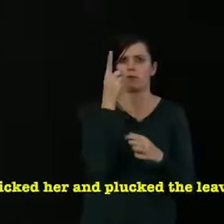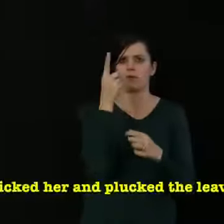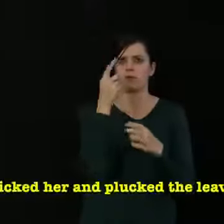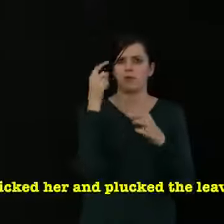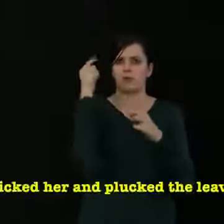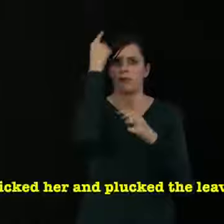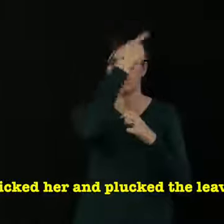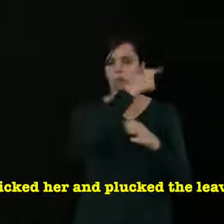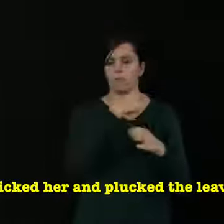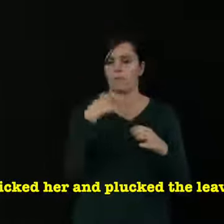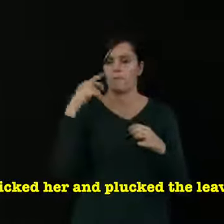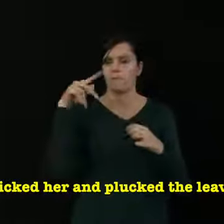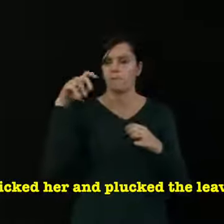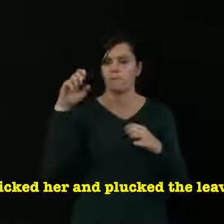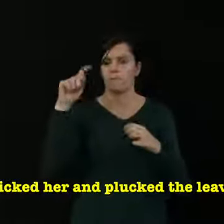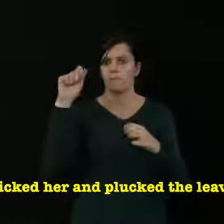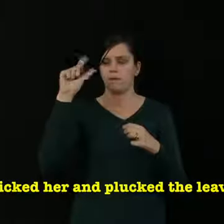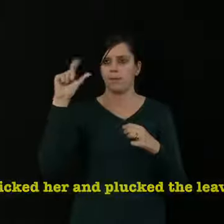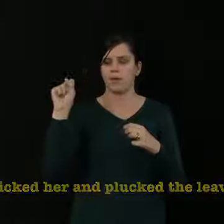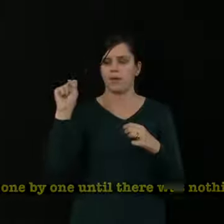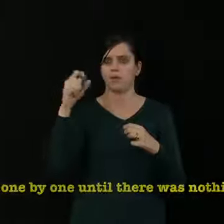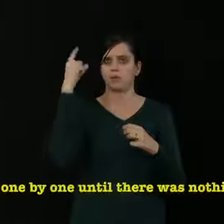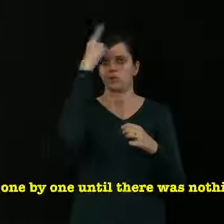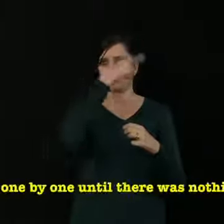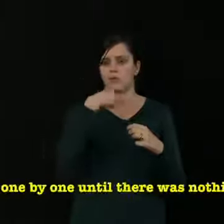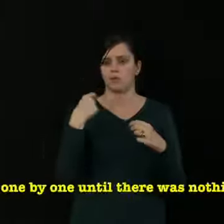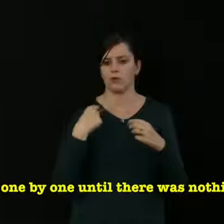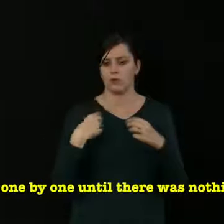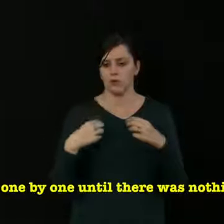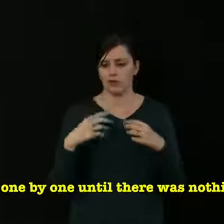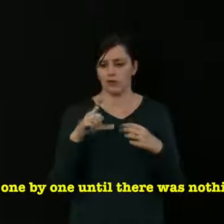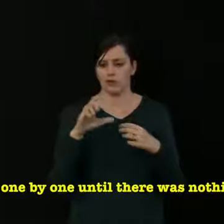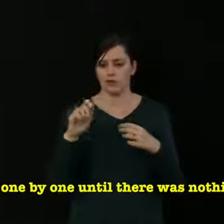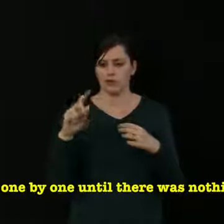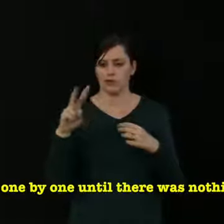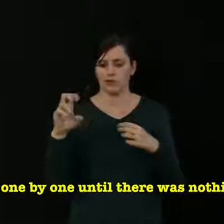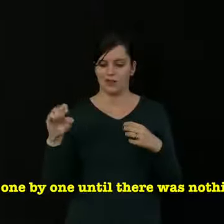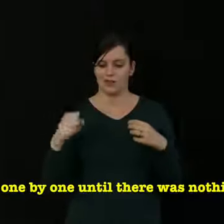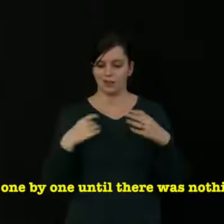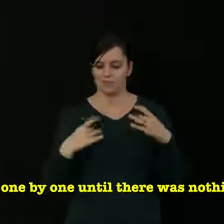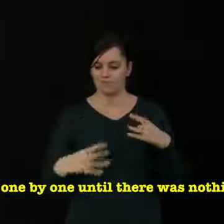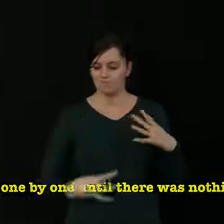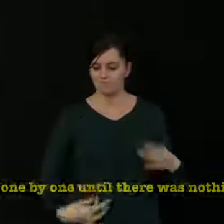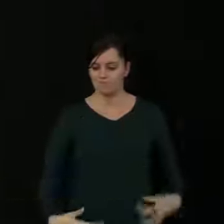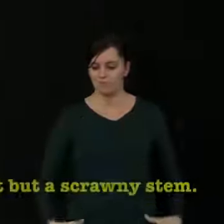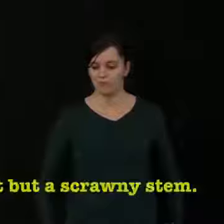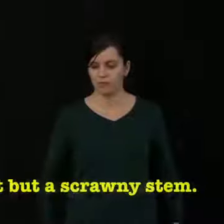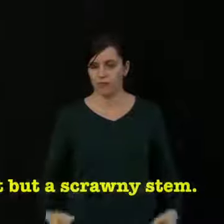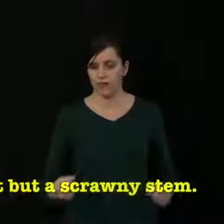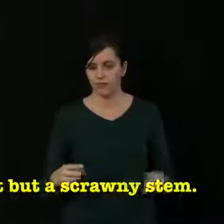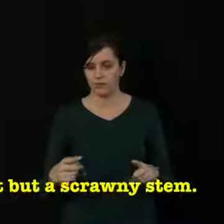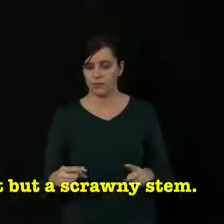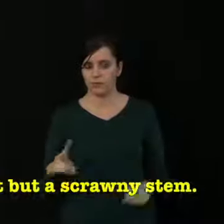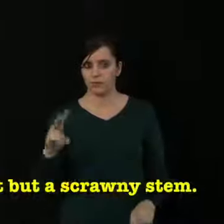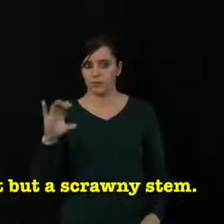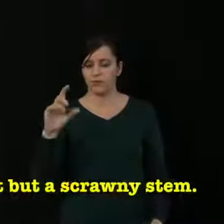Victoria picked her and plucked the leaves and petals one by one until there was nothing left but a scrawny